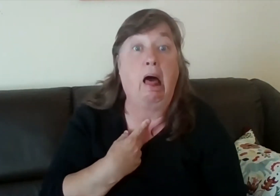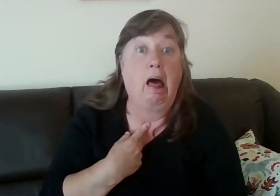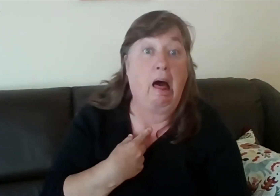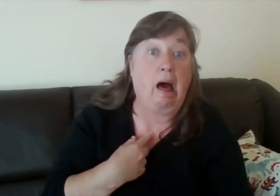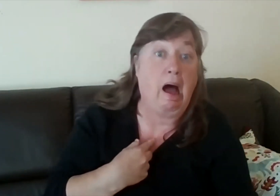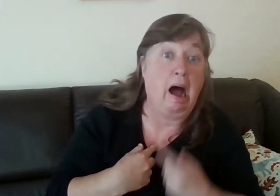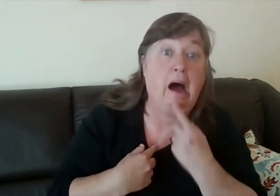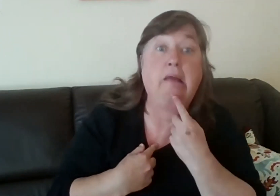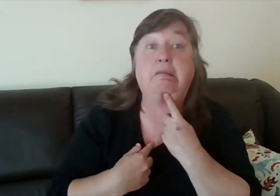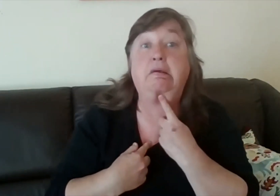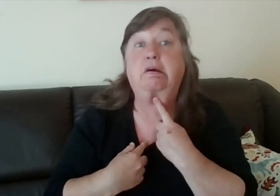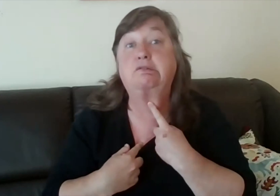I'm